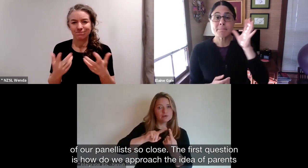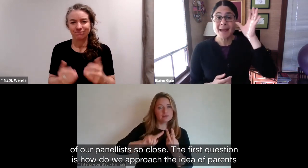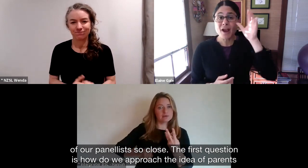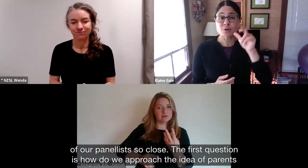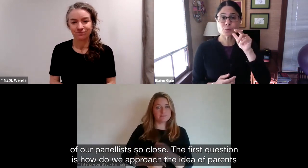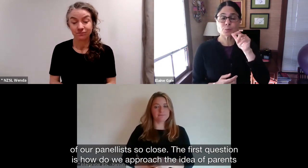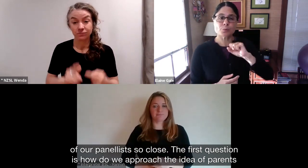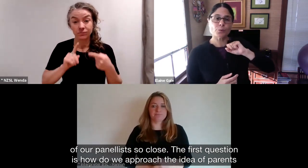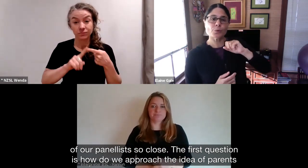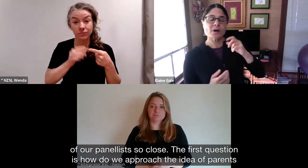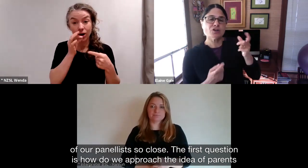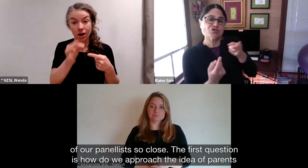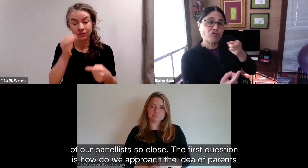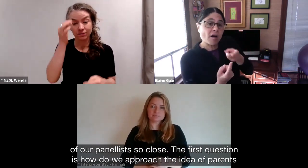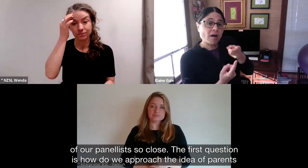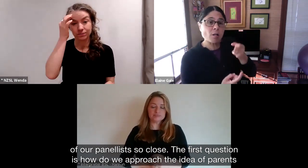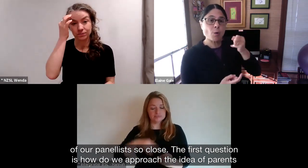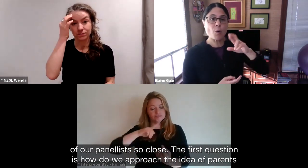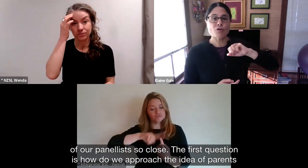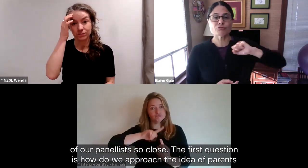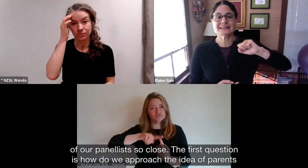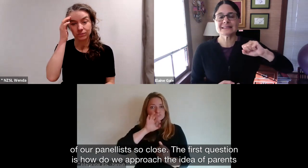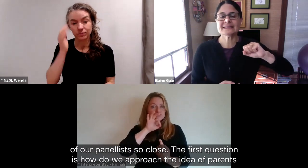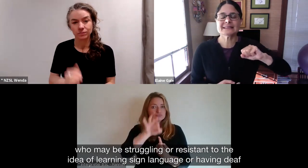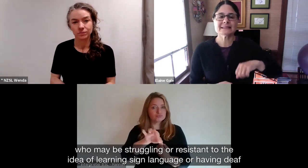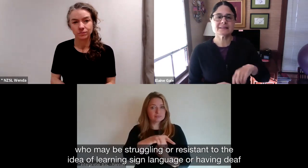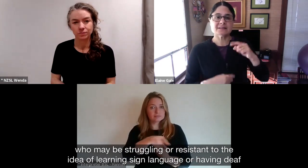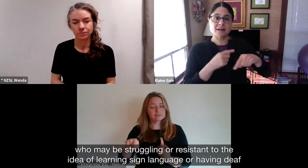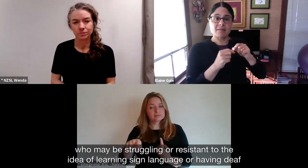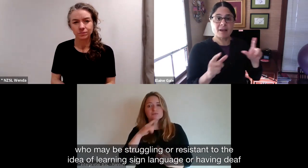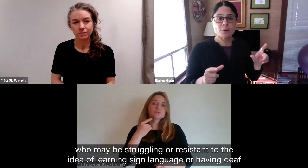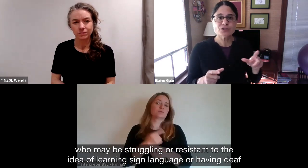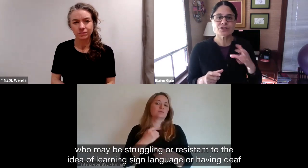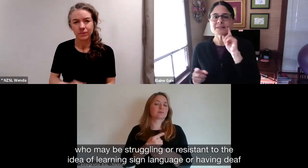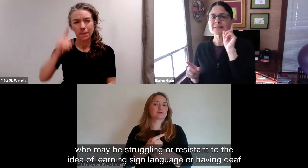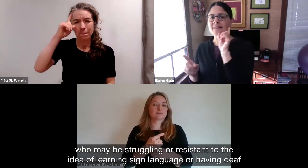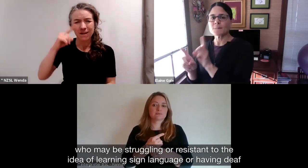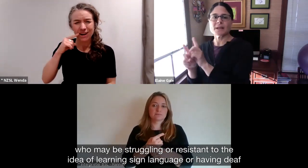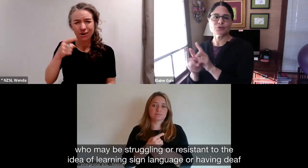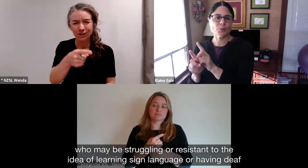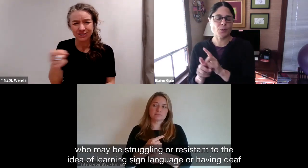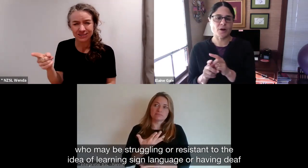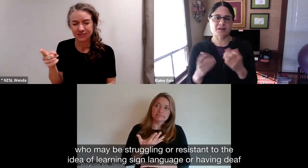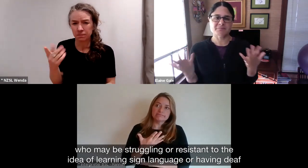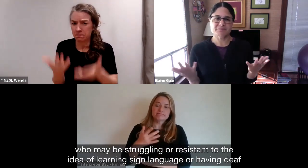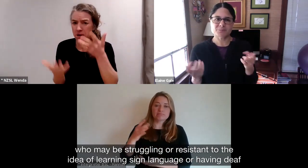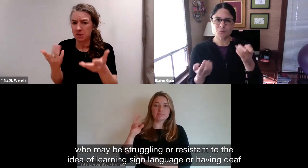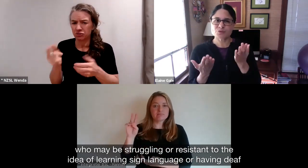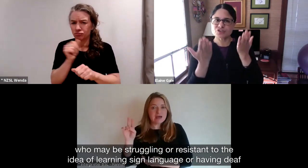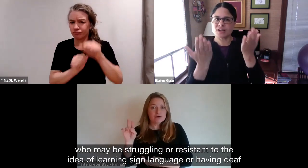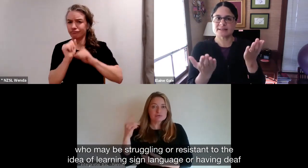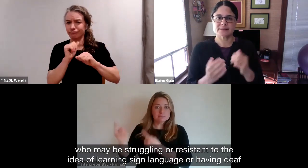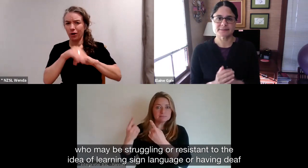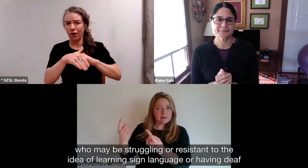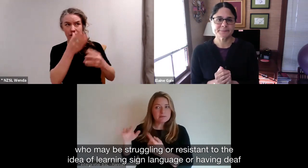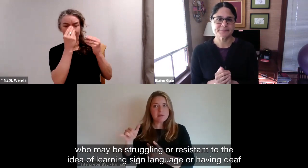The first question is, how do we approach the idea of parents who may be struggling or resistant to the idea of learning